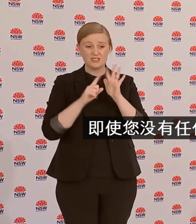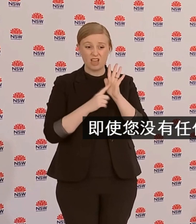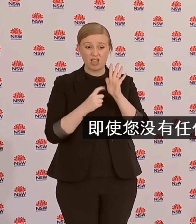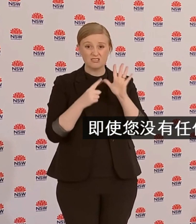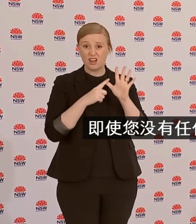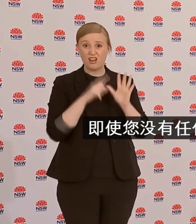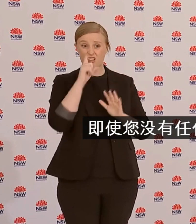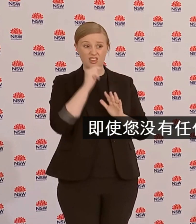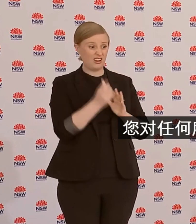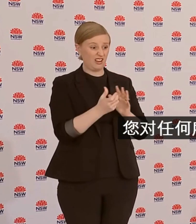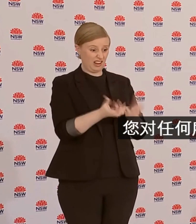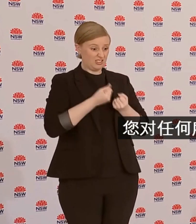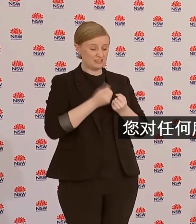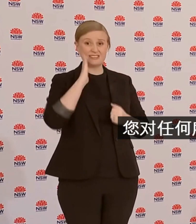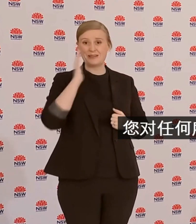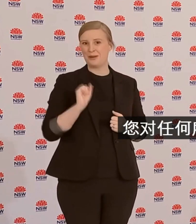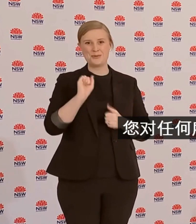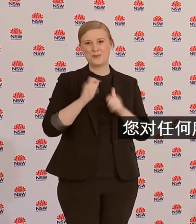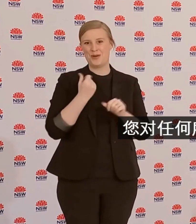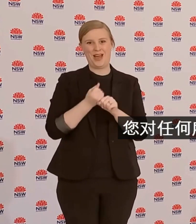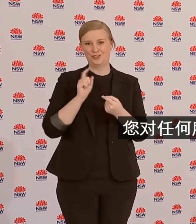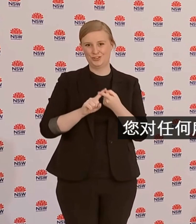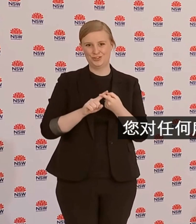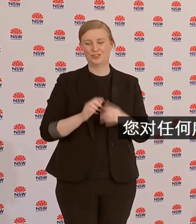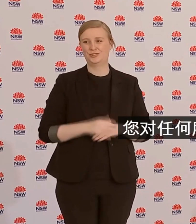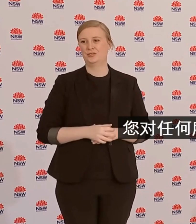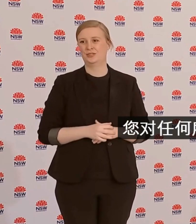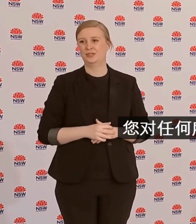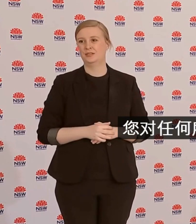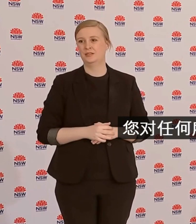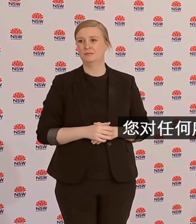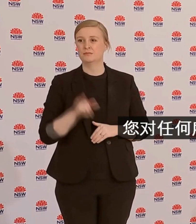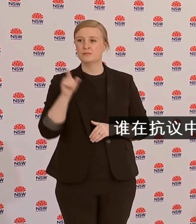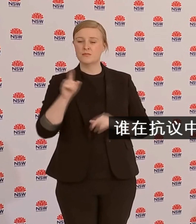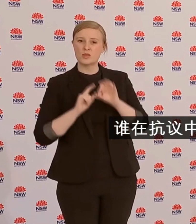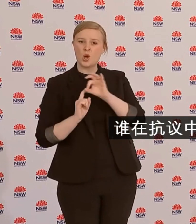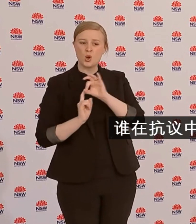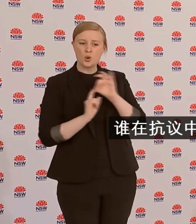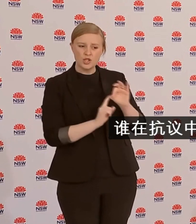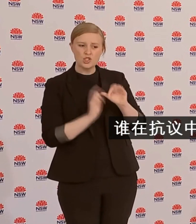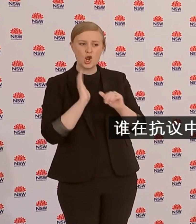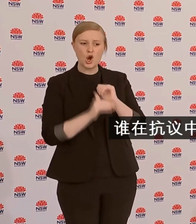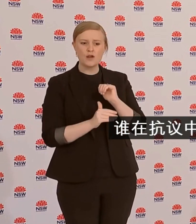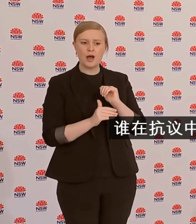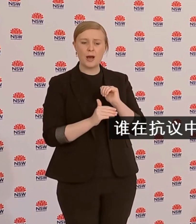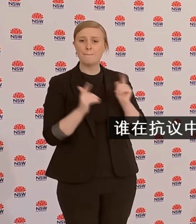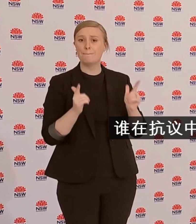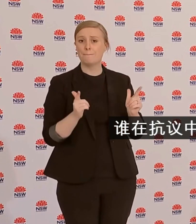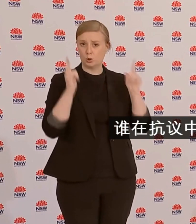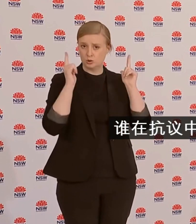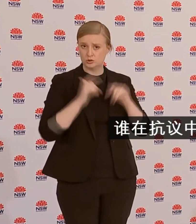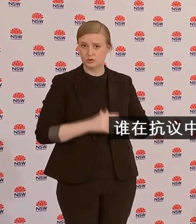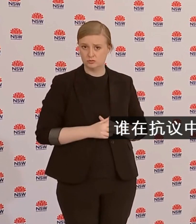health conditions. Mm-hmm. What would be your advice to any employer who recognises one of those people